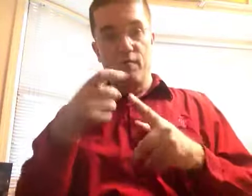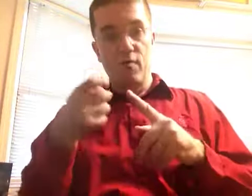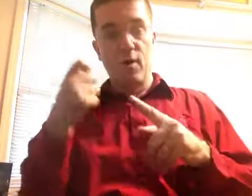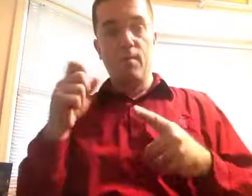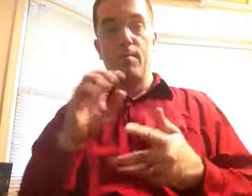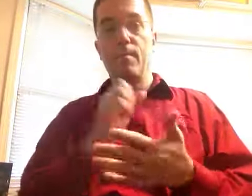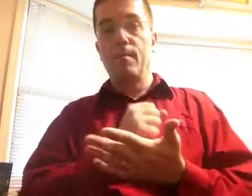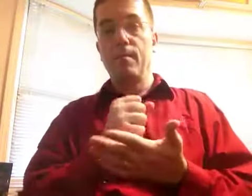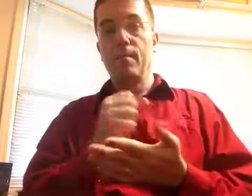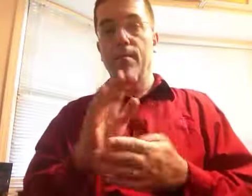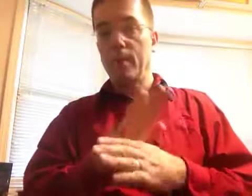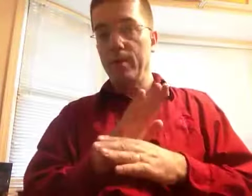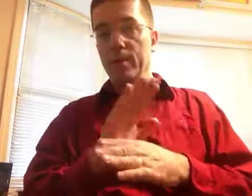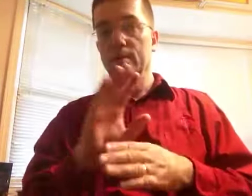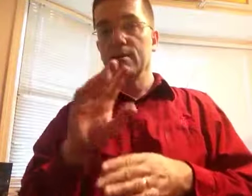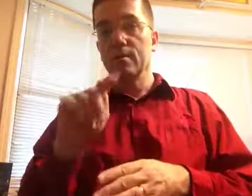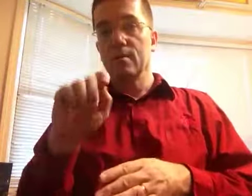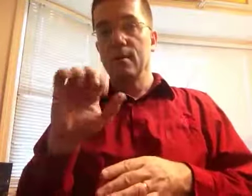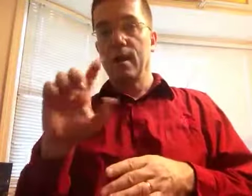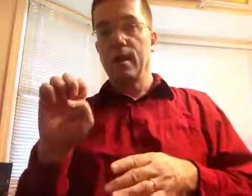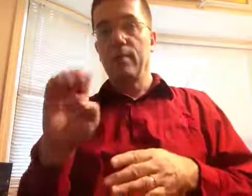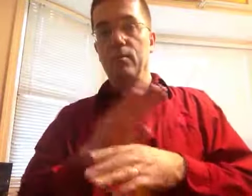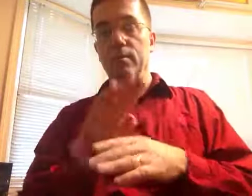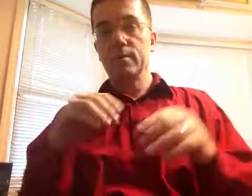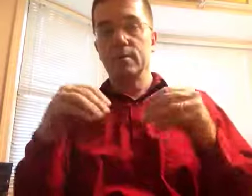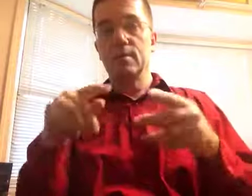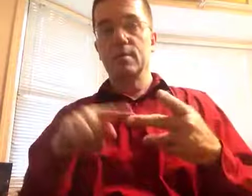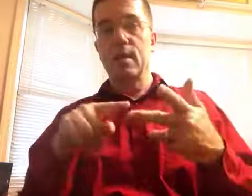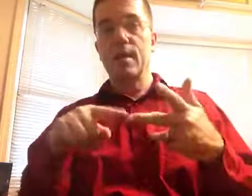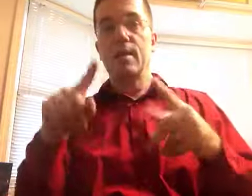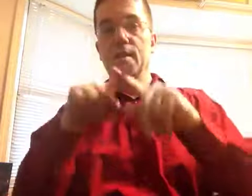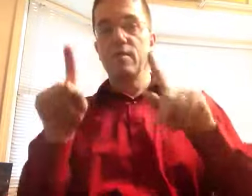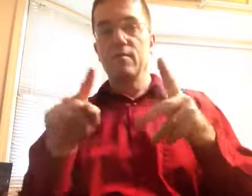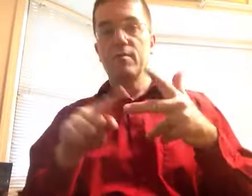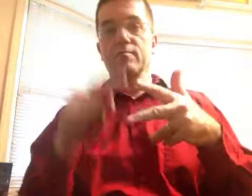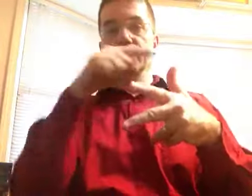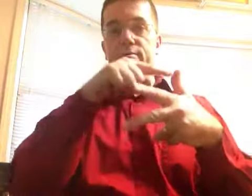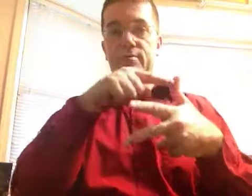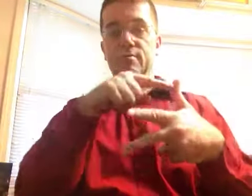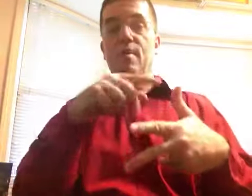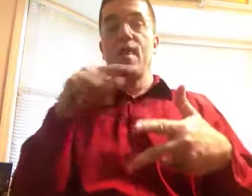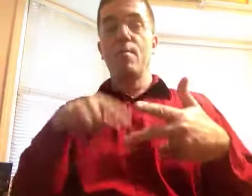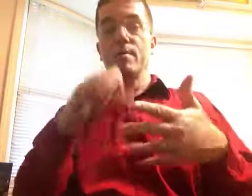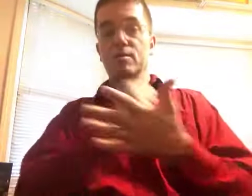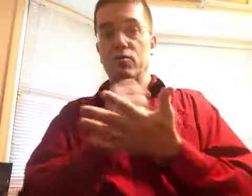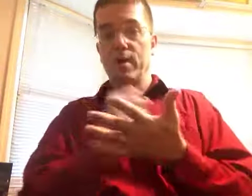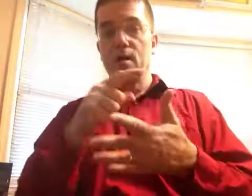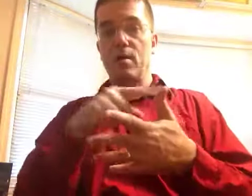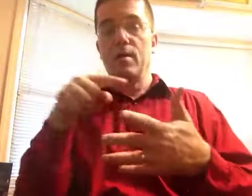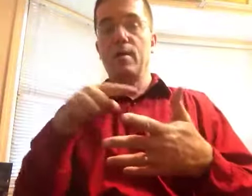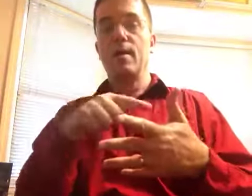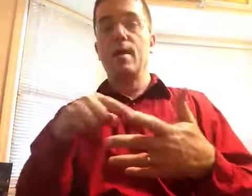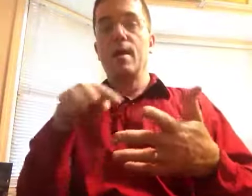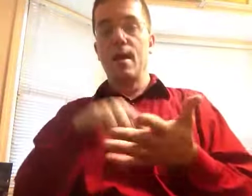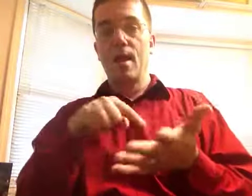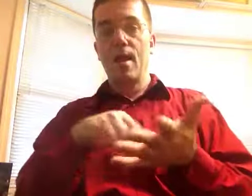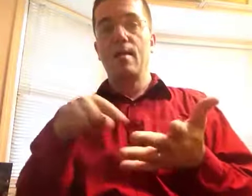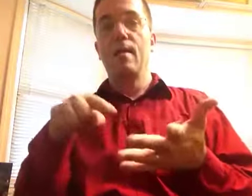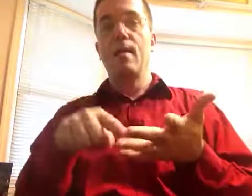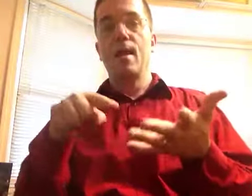$17,500 with another credit card that was related to this other business that went bad, and then about $2,000 on his truck